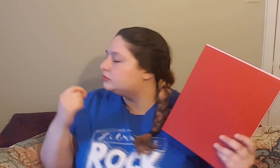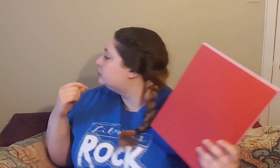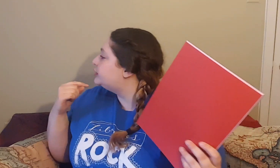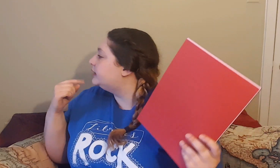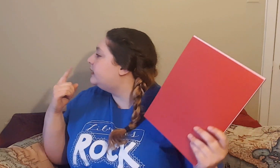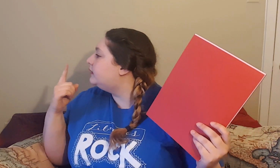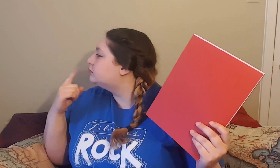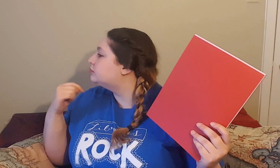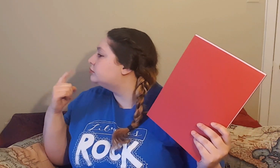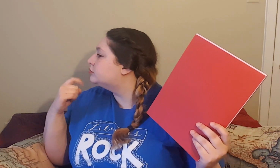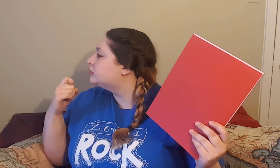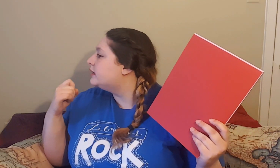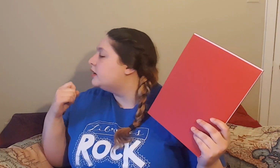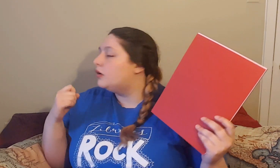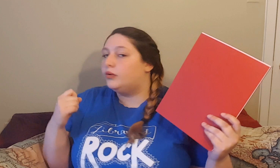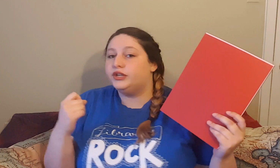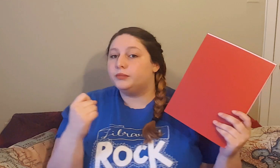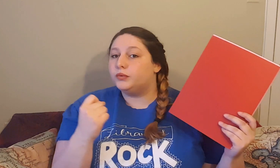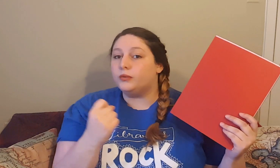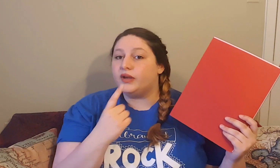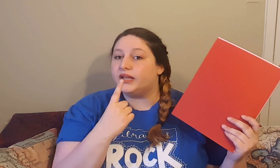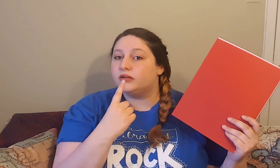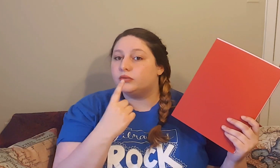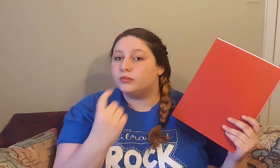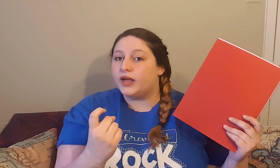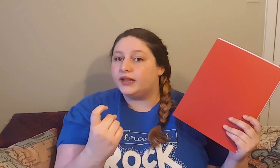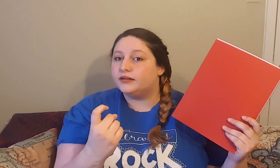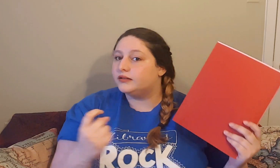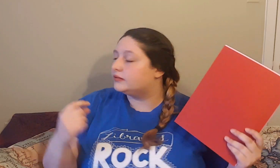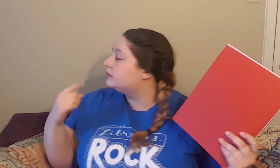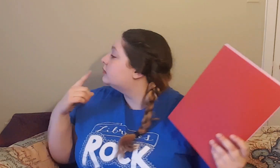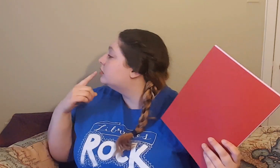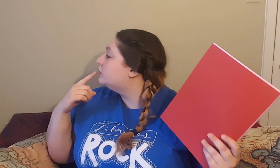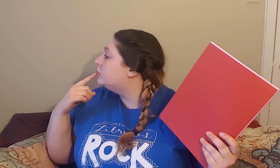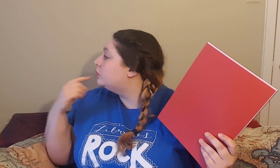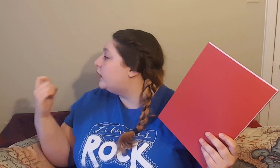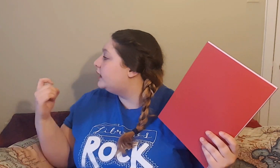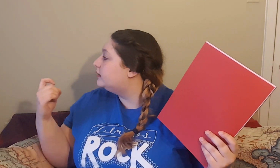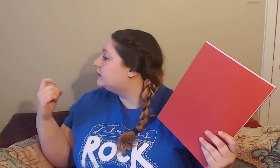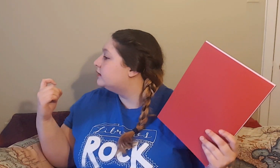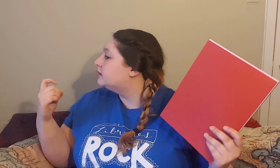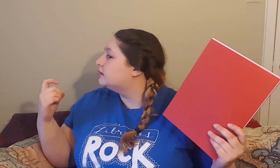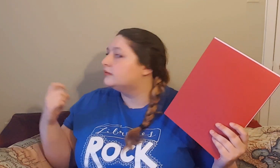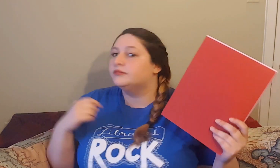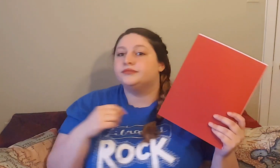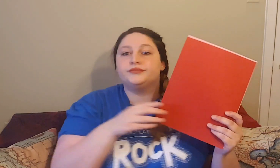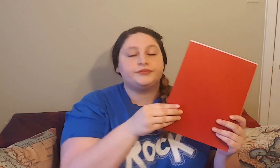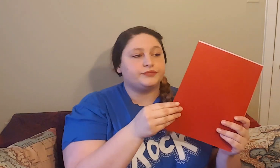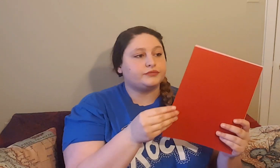just like that, or you can pull away, red, red.